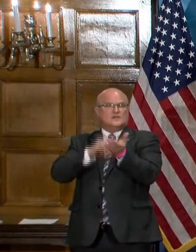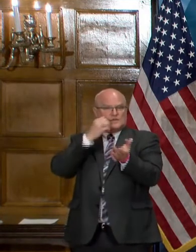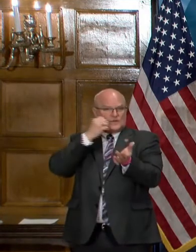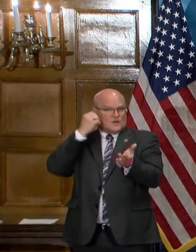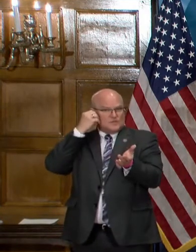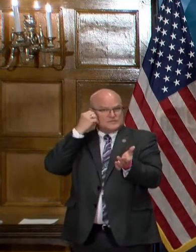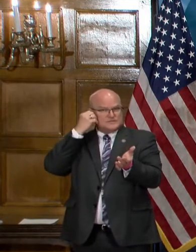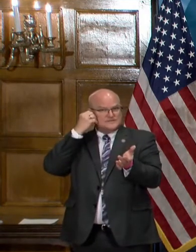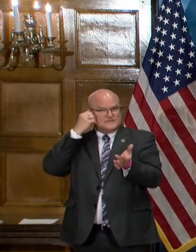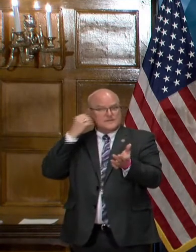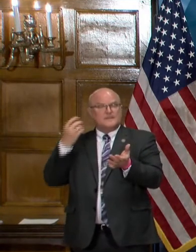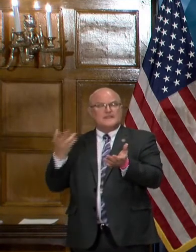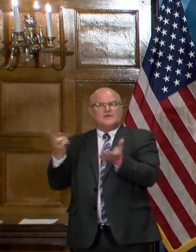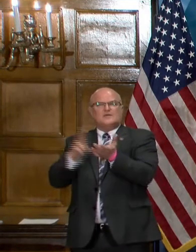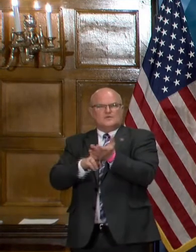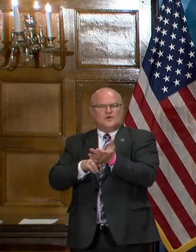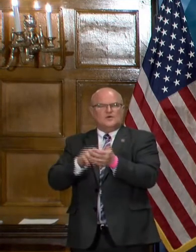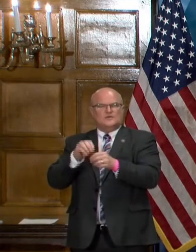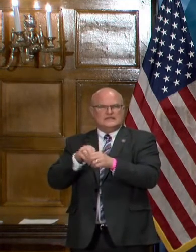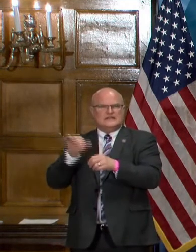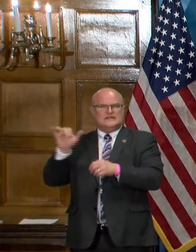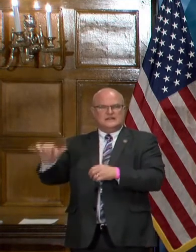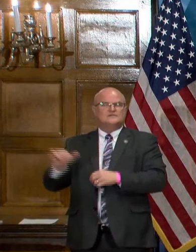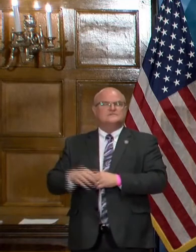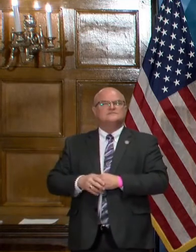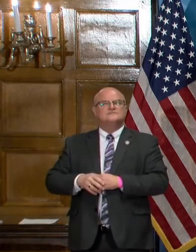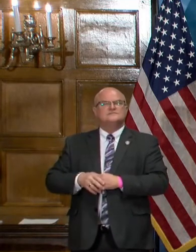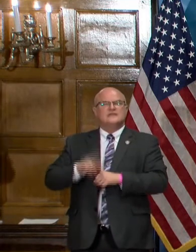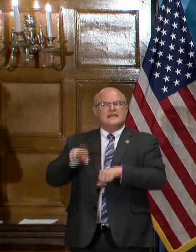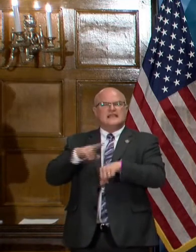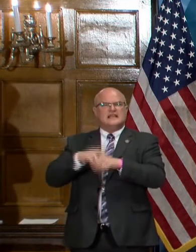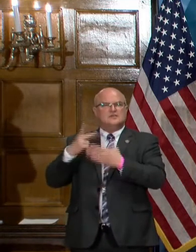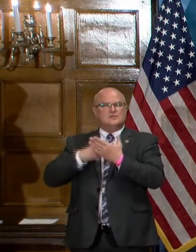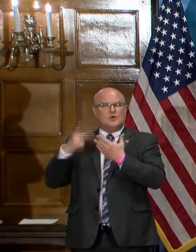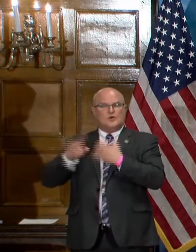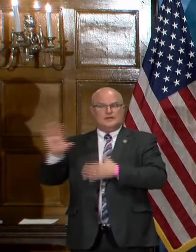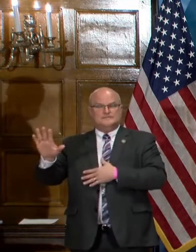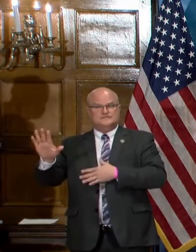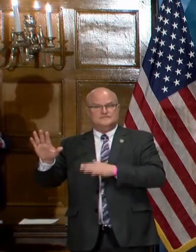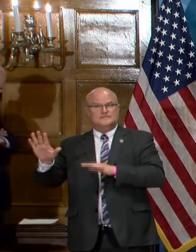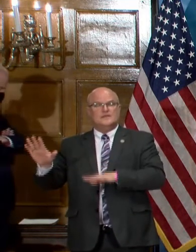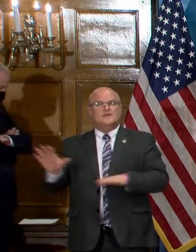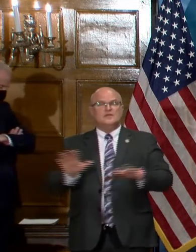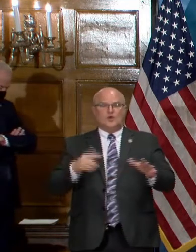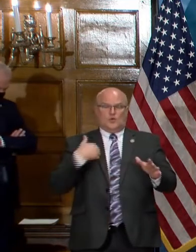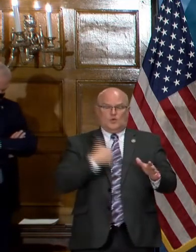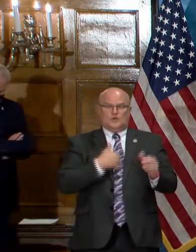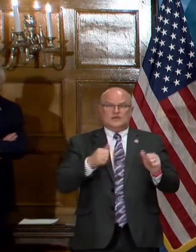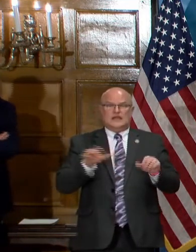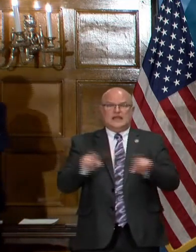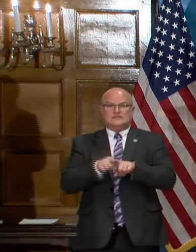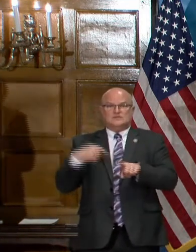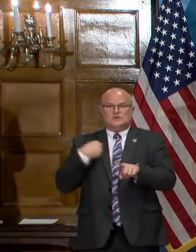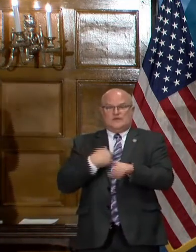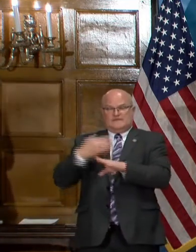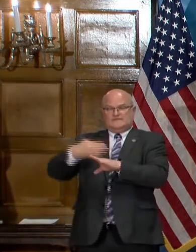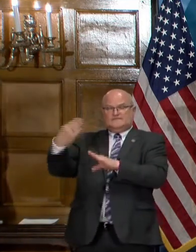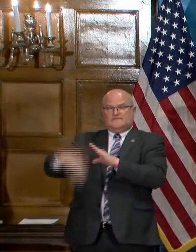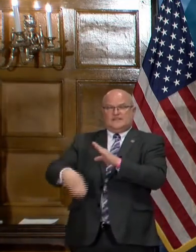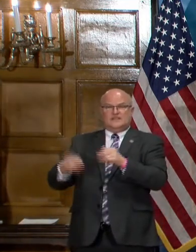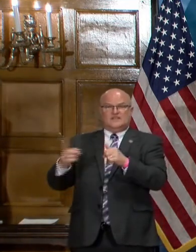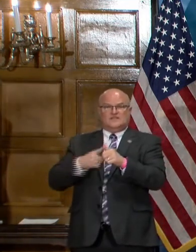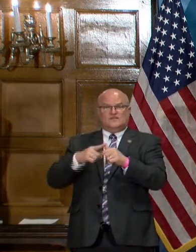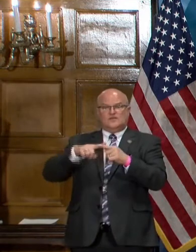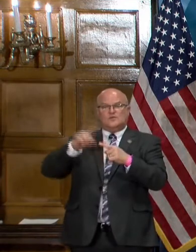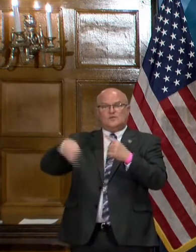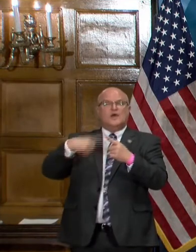care facilities that were enrolled in the long-term care facility, the national program. So what we were able to do is, as we got through the first